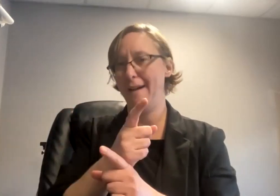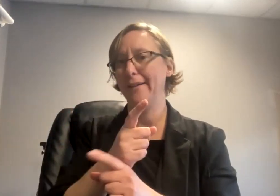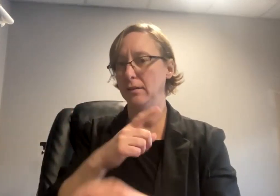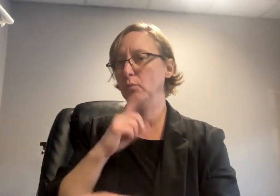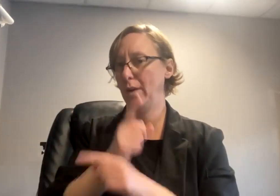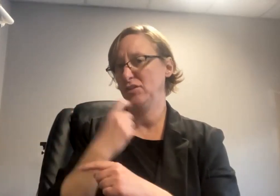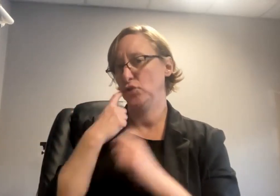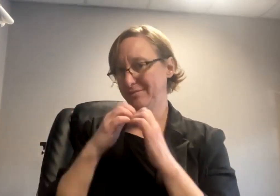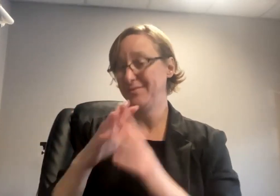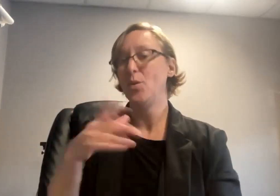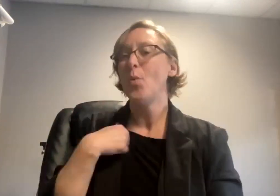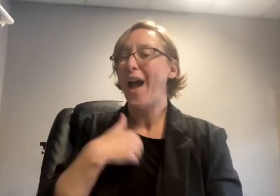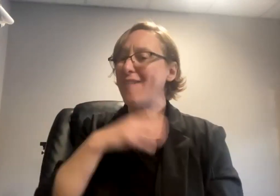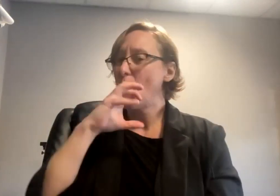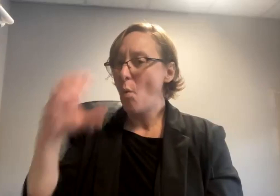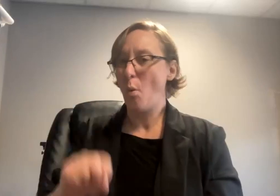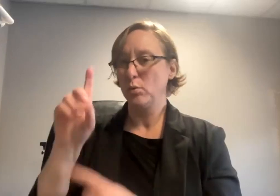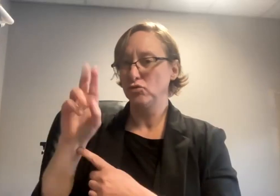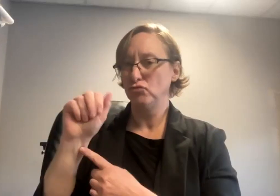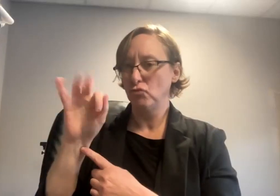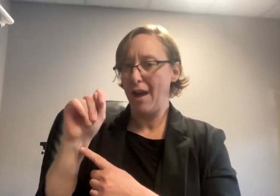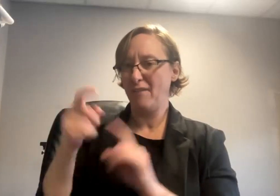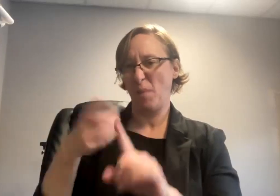We don't have. And that's the discussion.